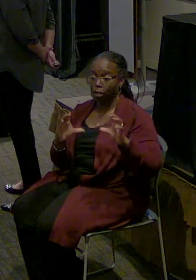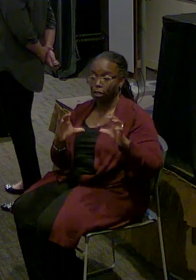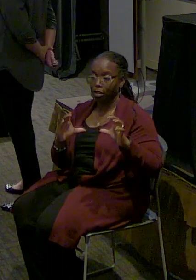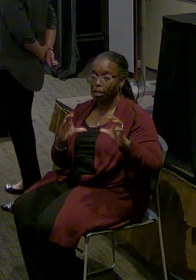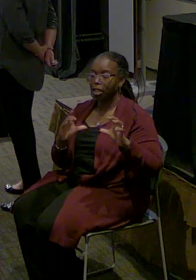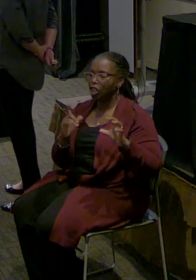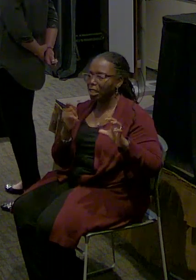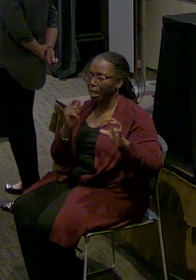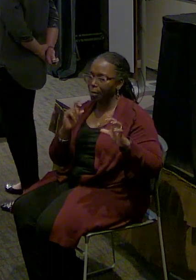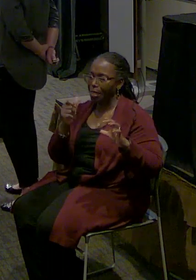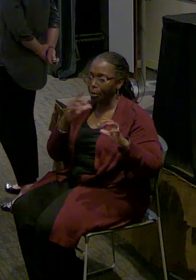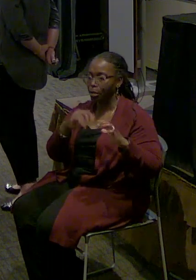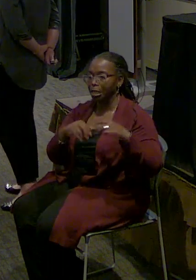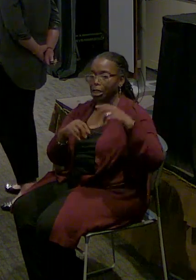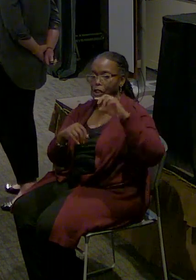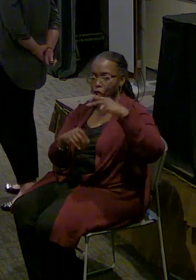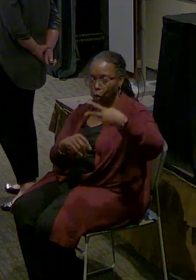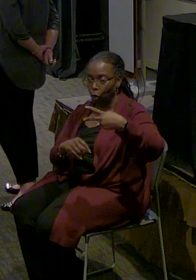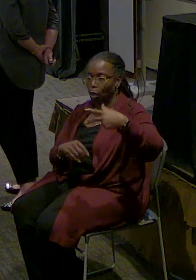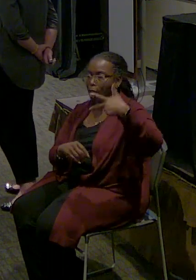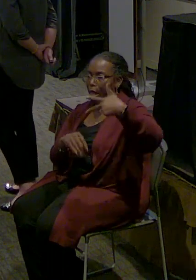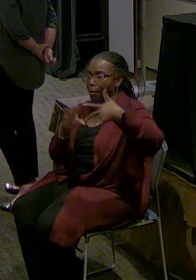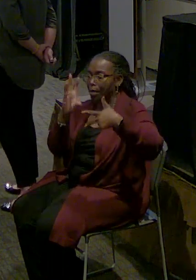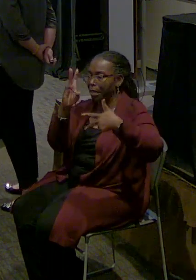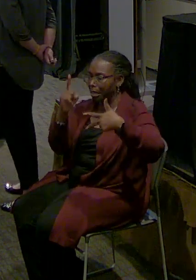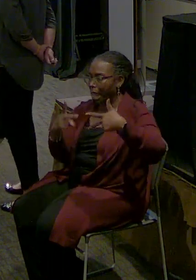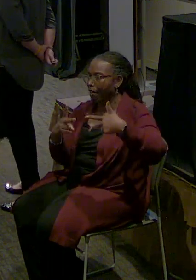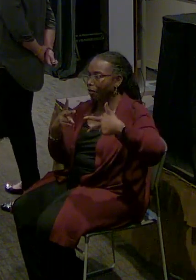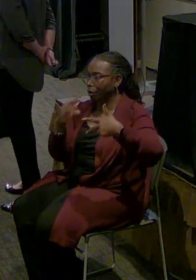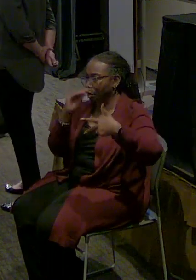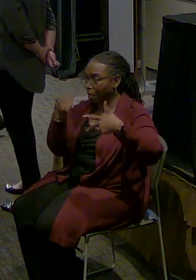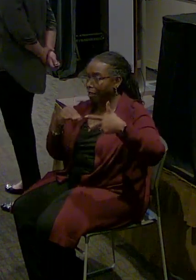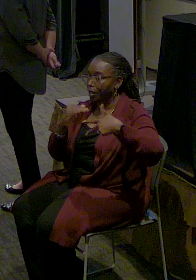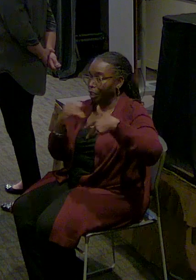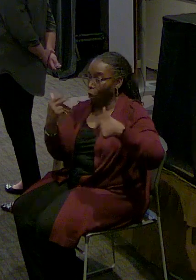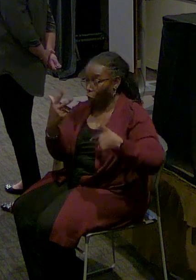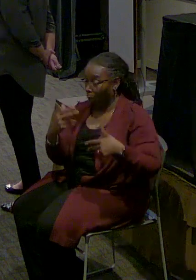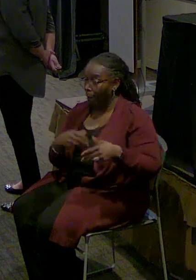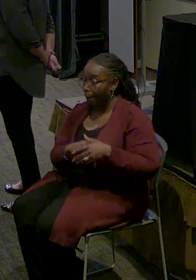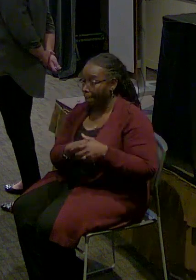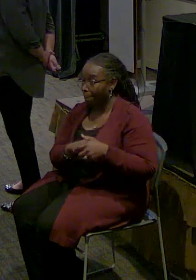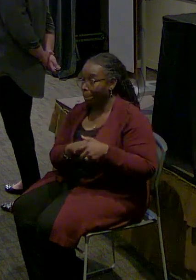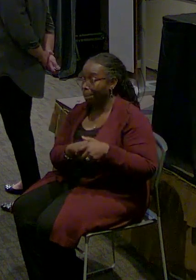shy of 10% tier 2, and about 6.5%, a little more than 6.5% of tier 3.